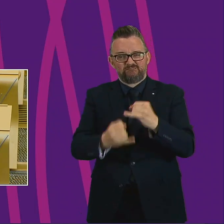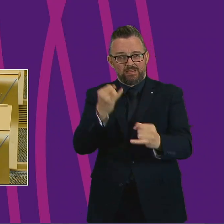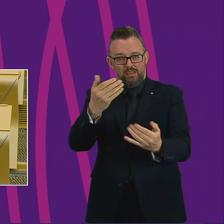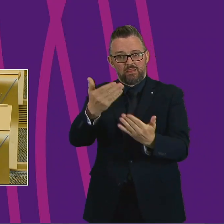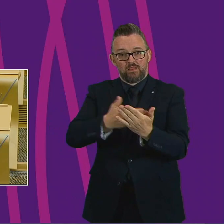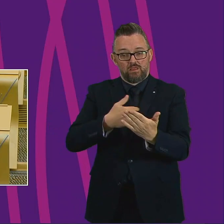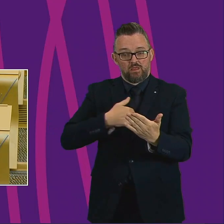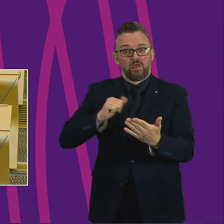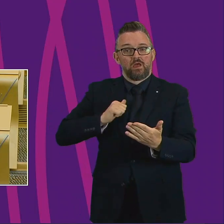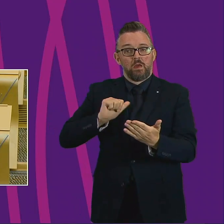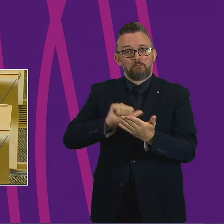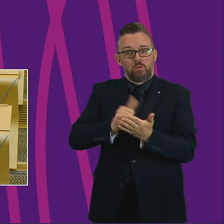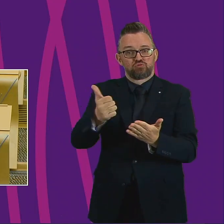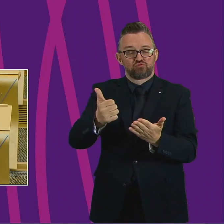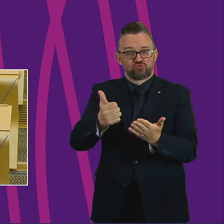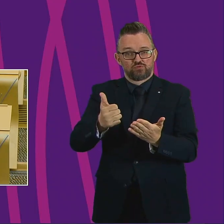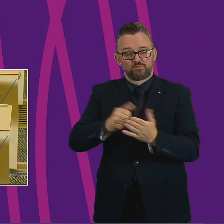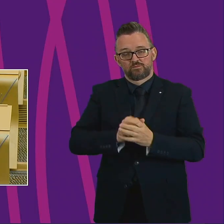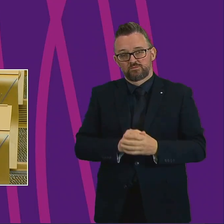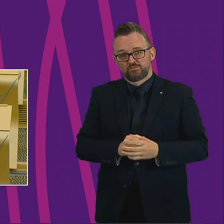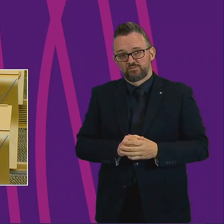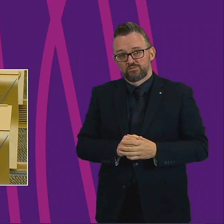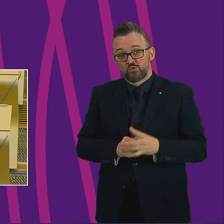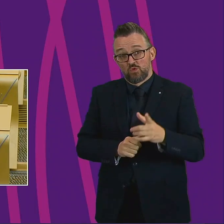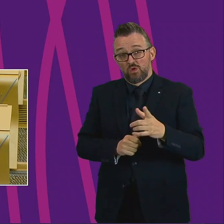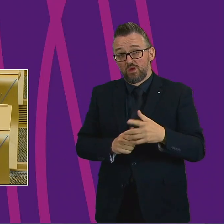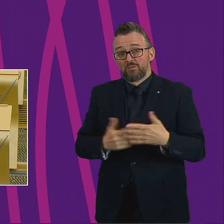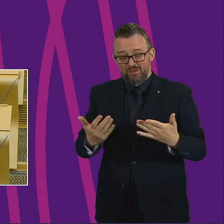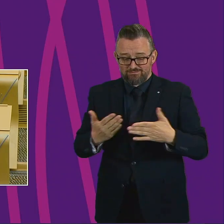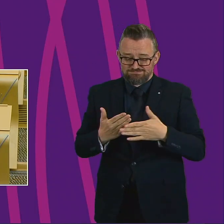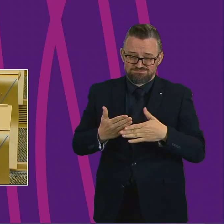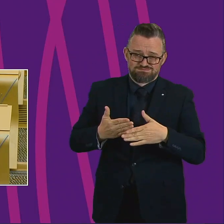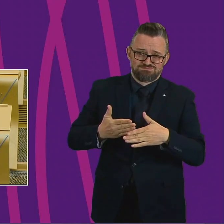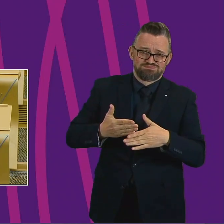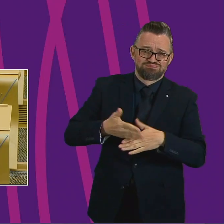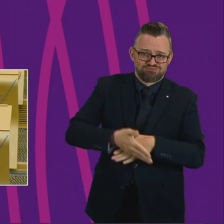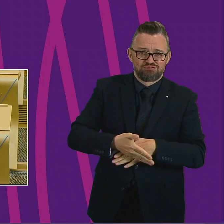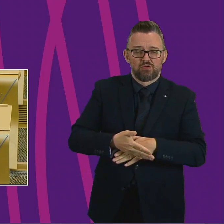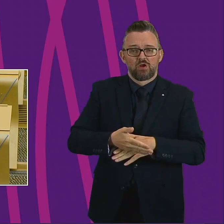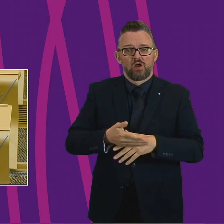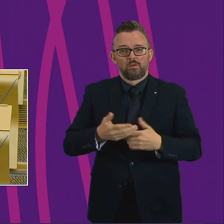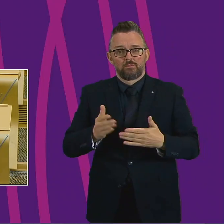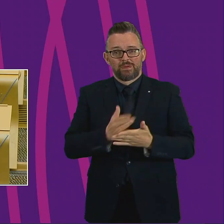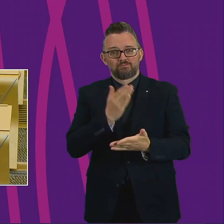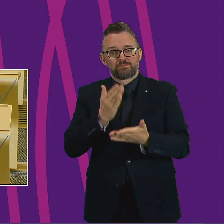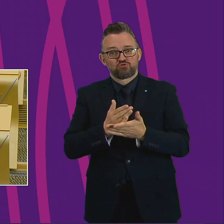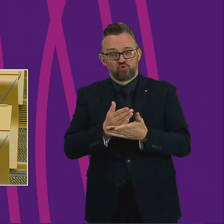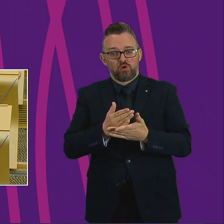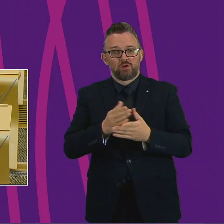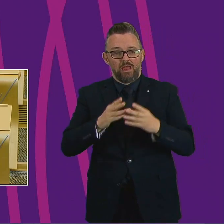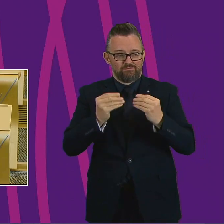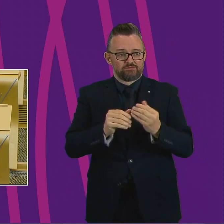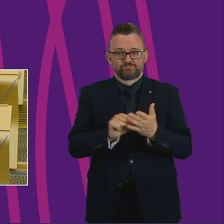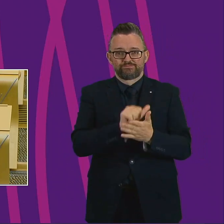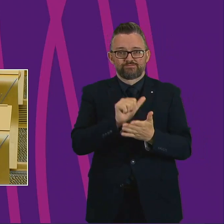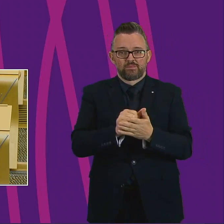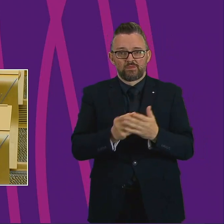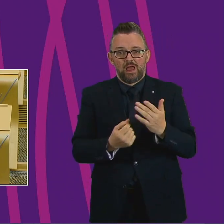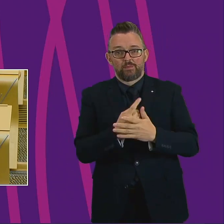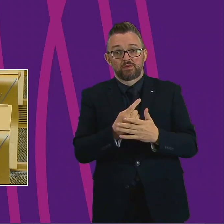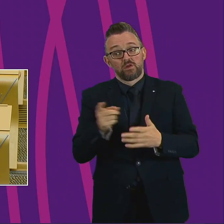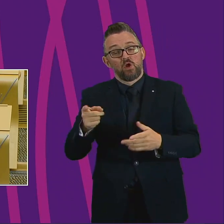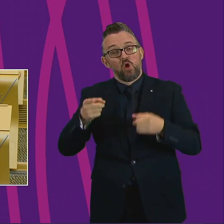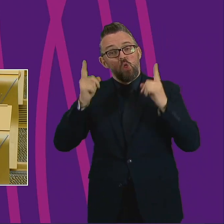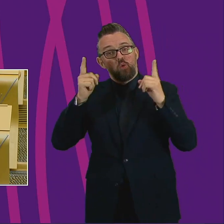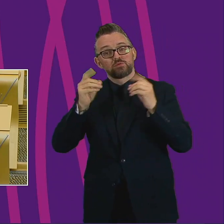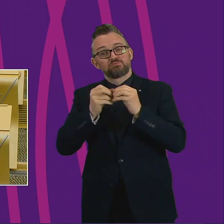we will publish. So I think that a great deal of work has gone on to ensure that that happens. Of course, how Lord Brodie